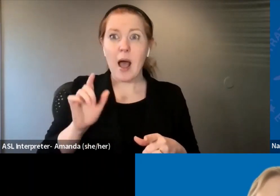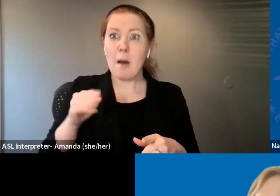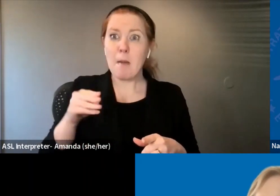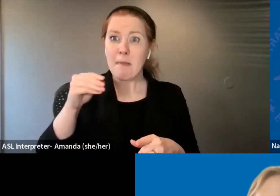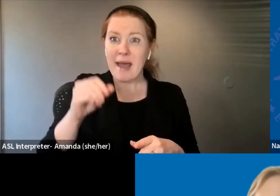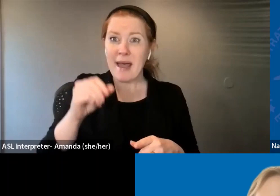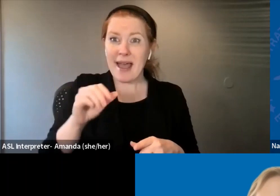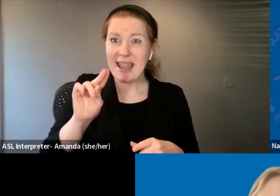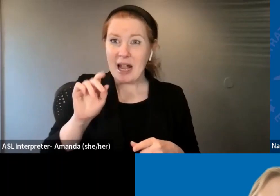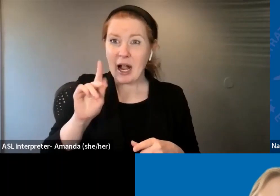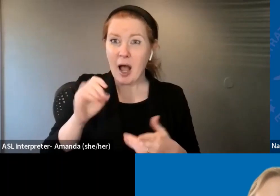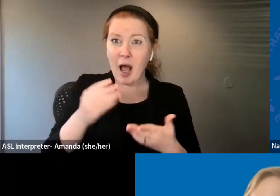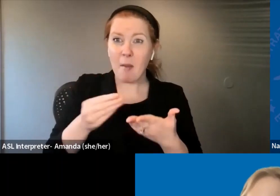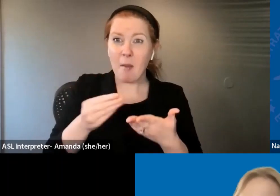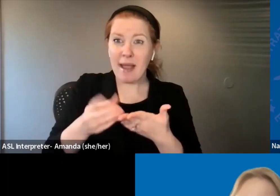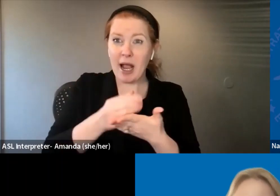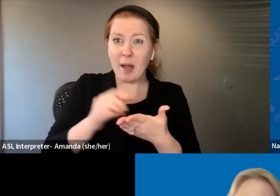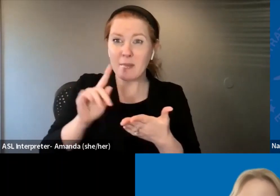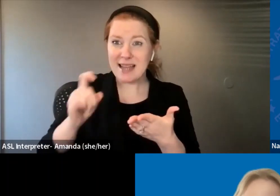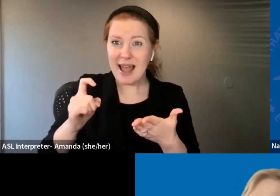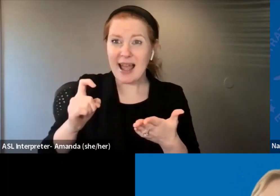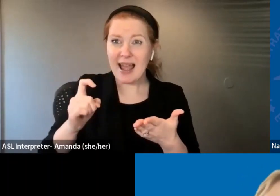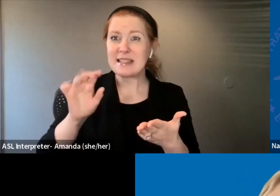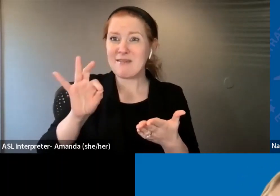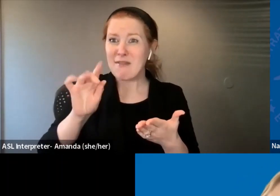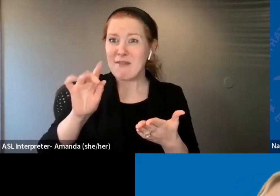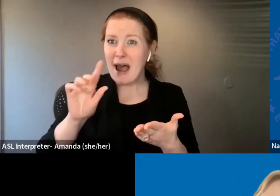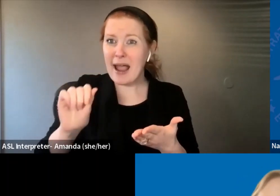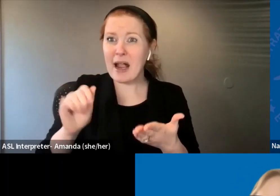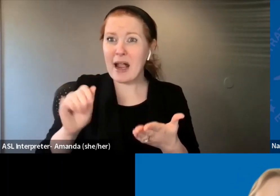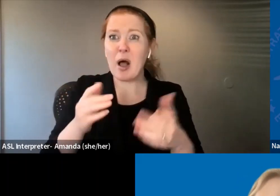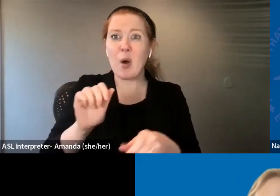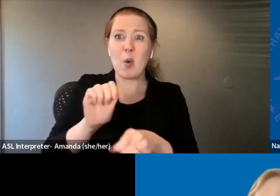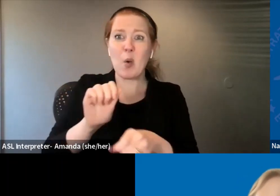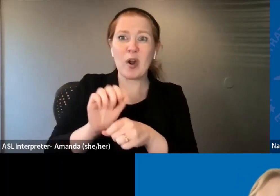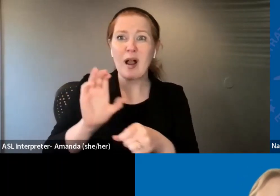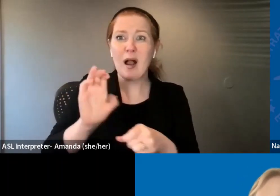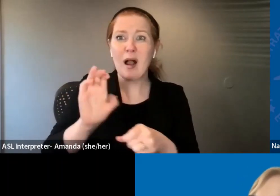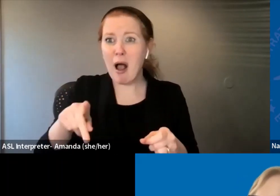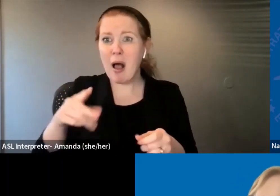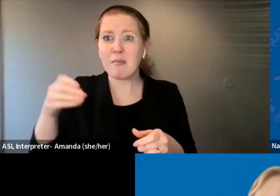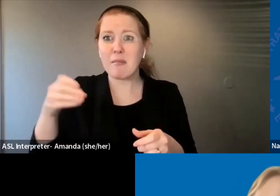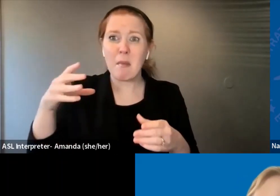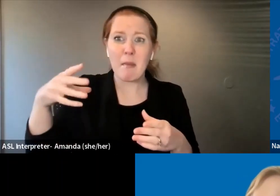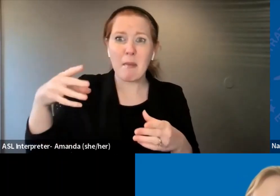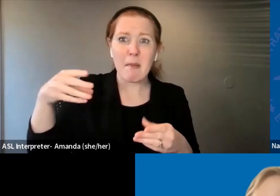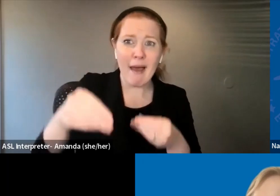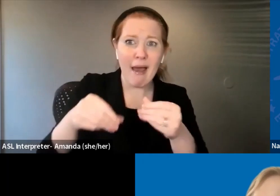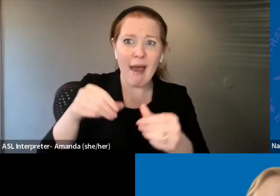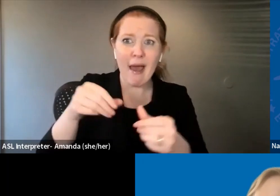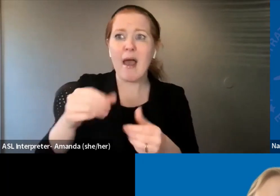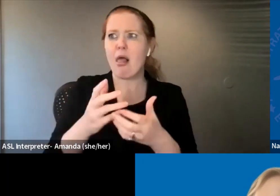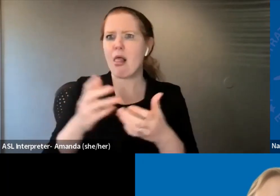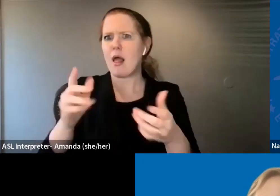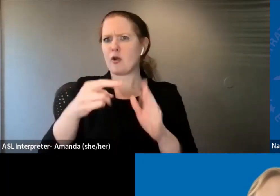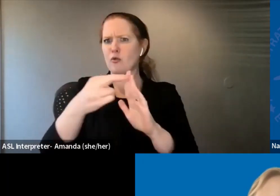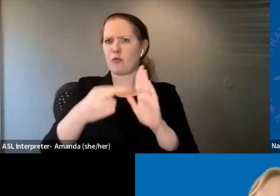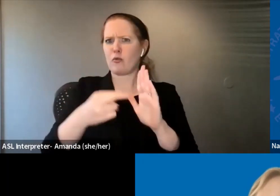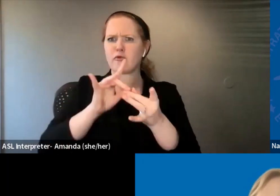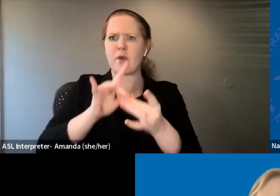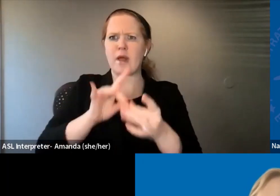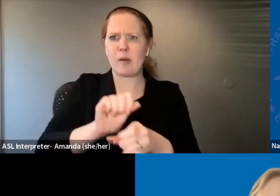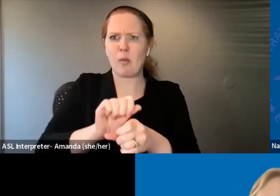FICA and maybe workman's compensation. And there are a lot of rules related to employment that cannot